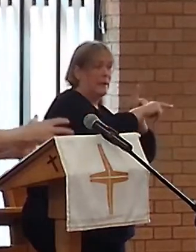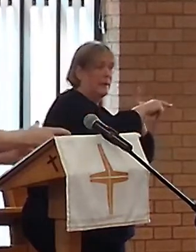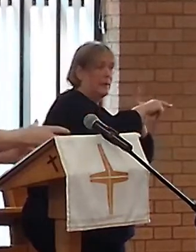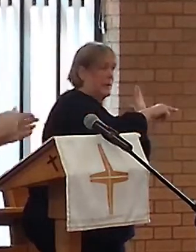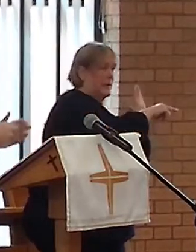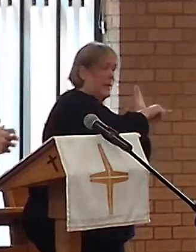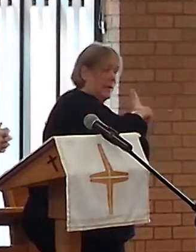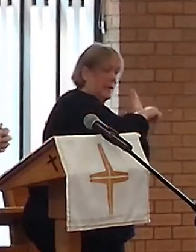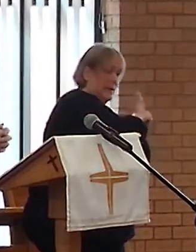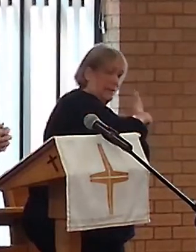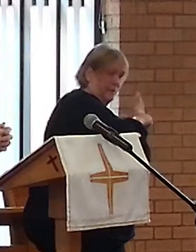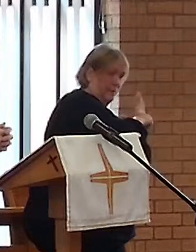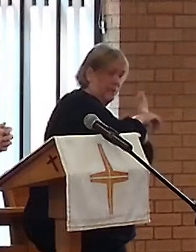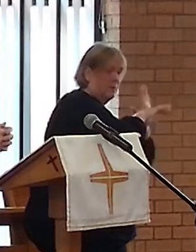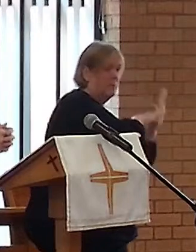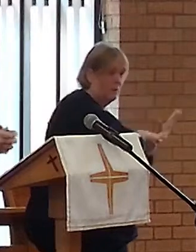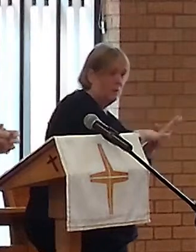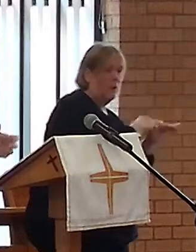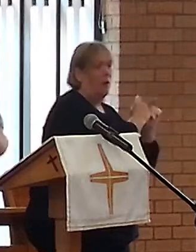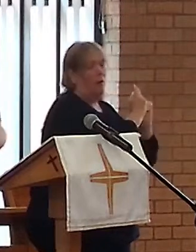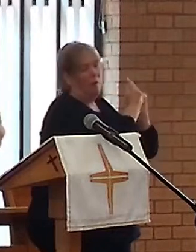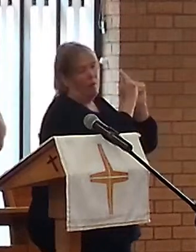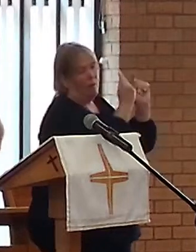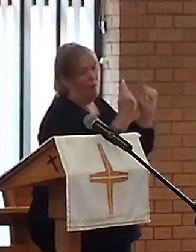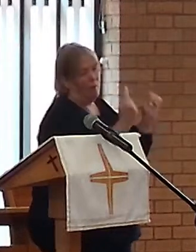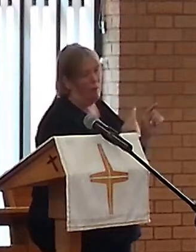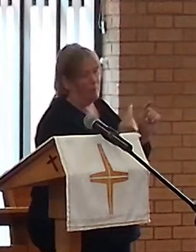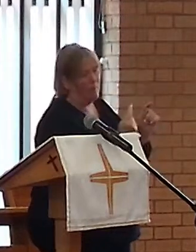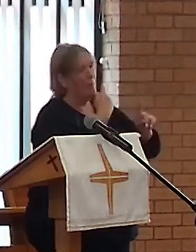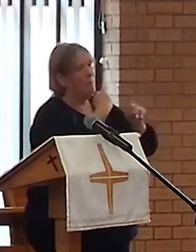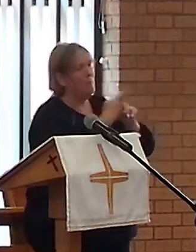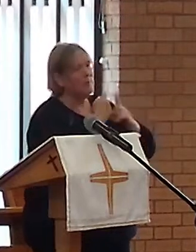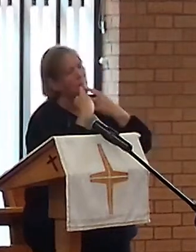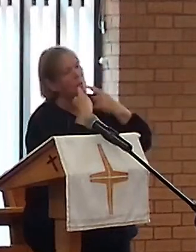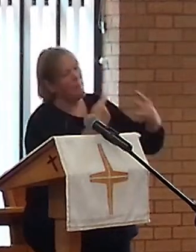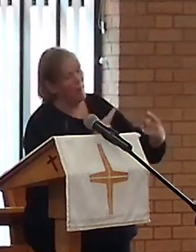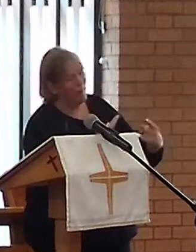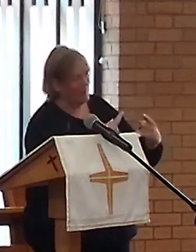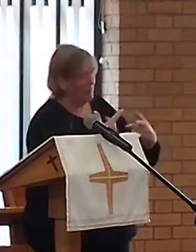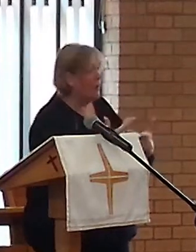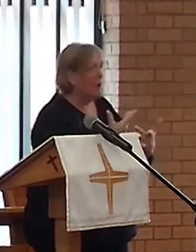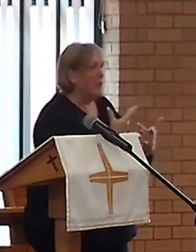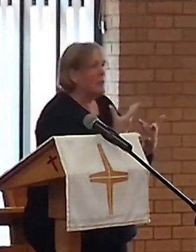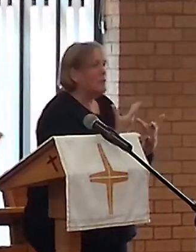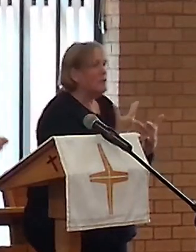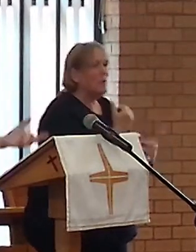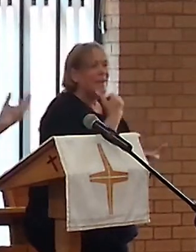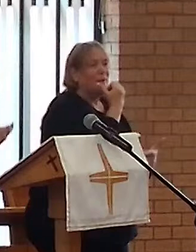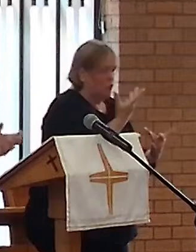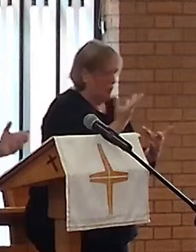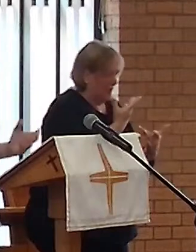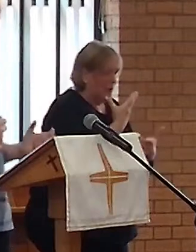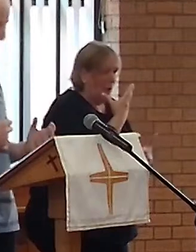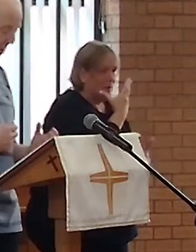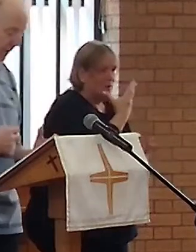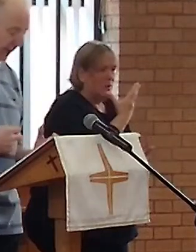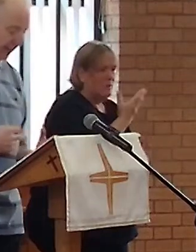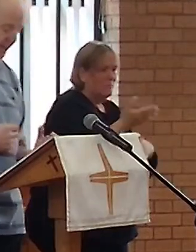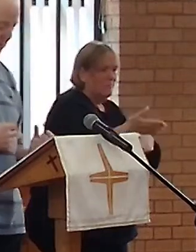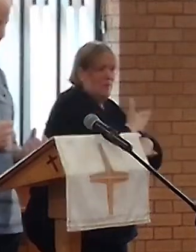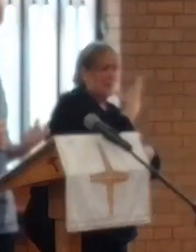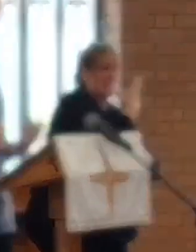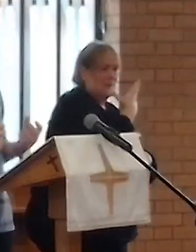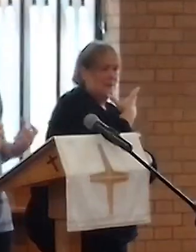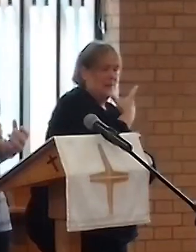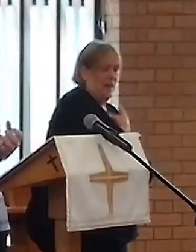off the old rags. We have to put on the new garments. So it's not enough to give up lying and